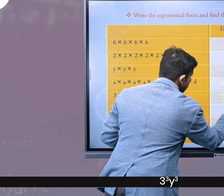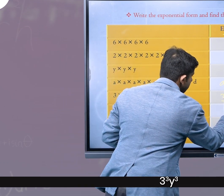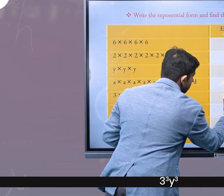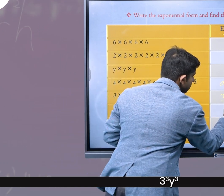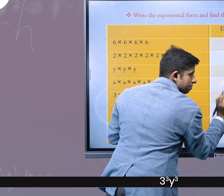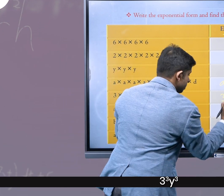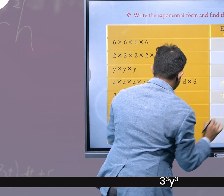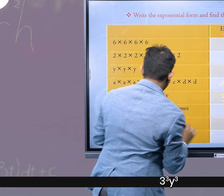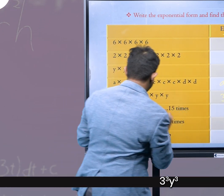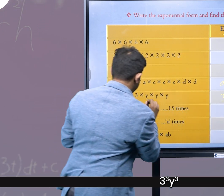3